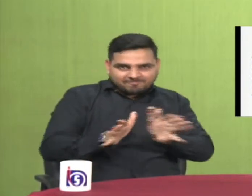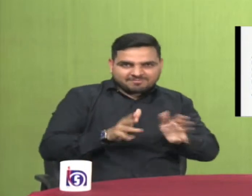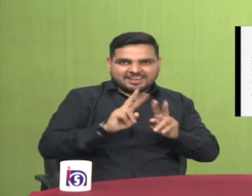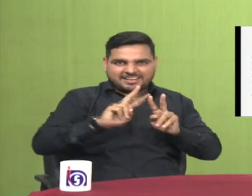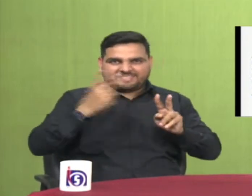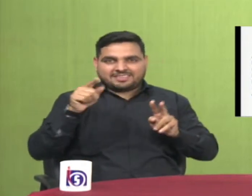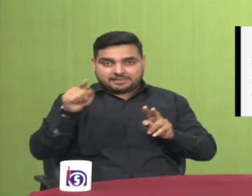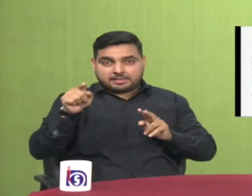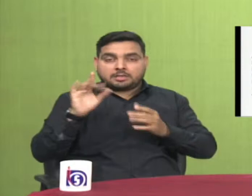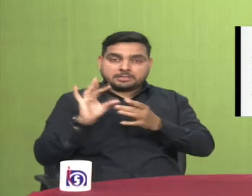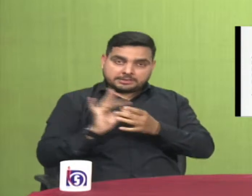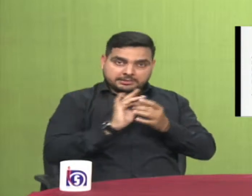with oil